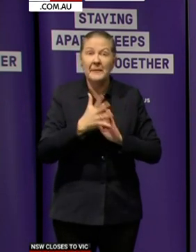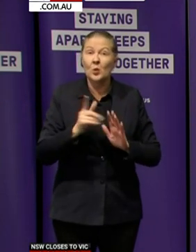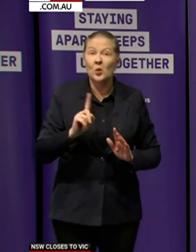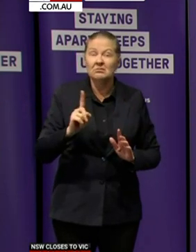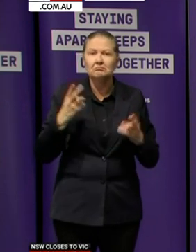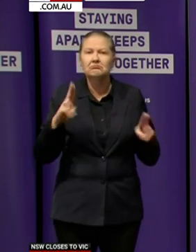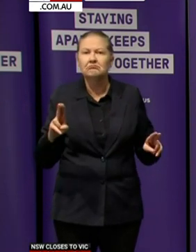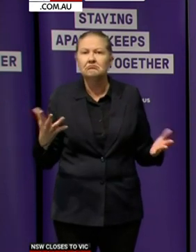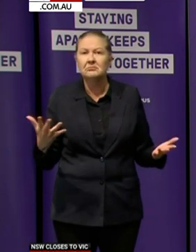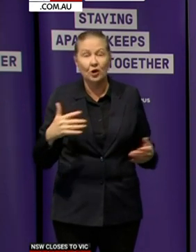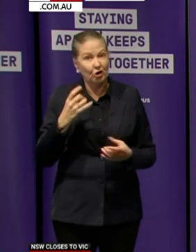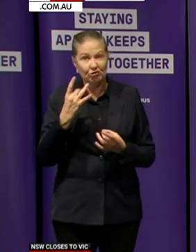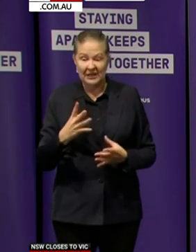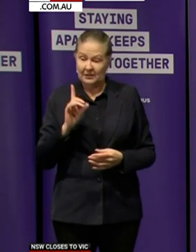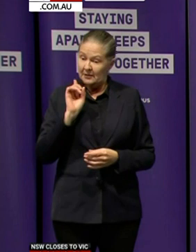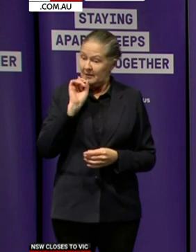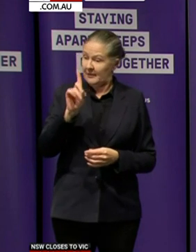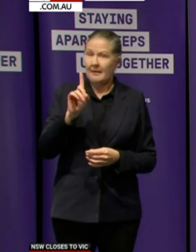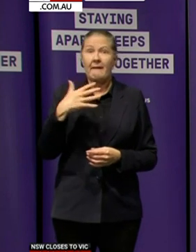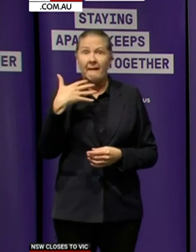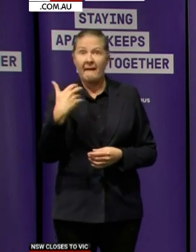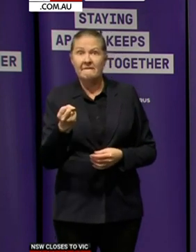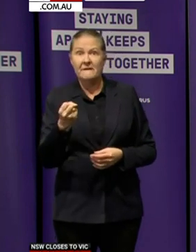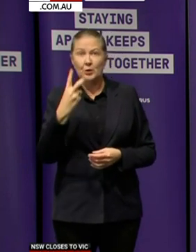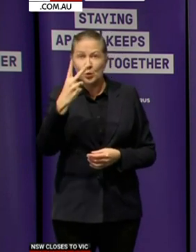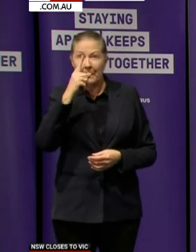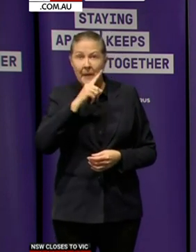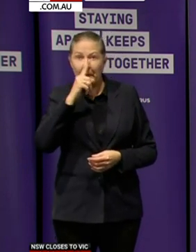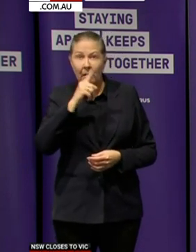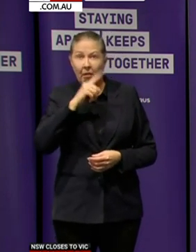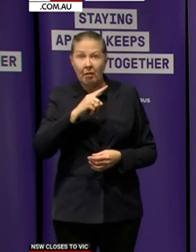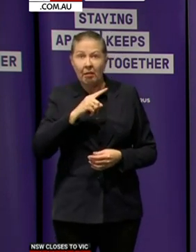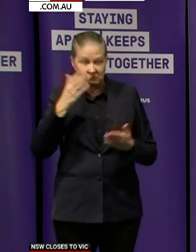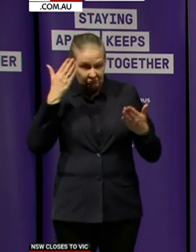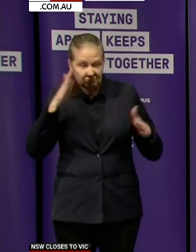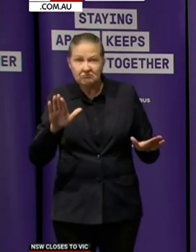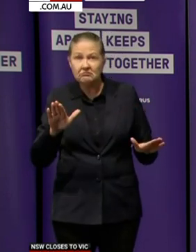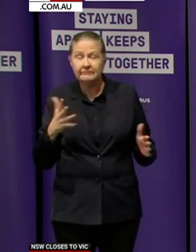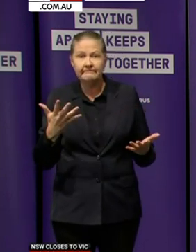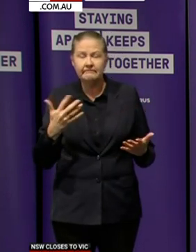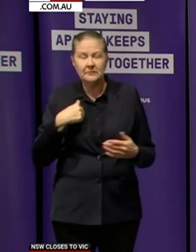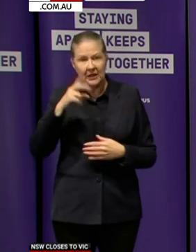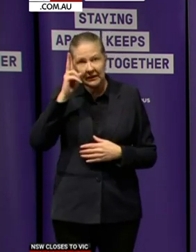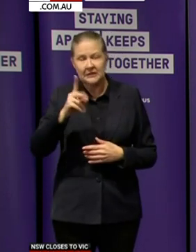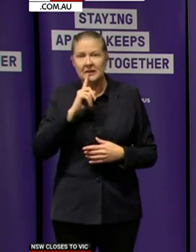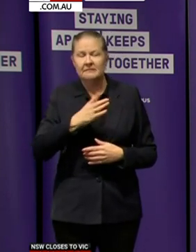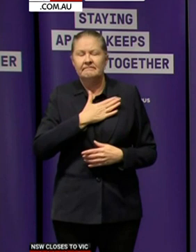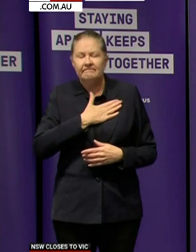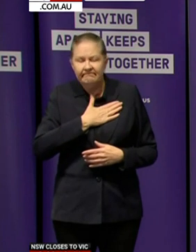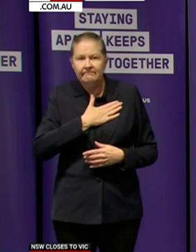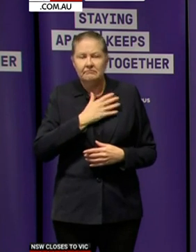2 further Victorians pass away in the last 36 hours or so, and I again send my condolences to those